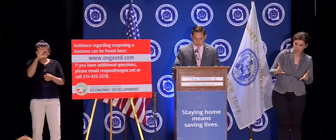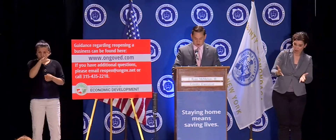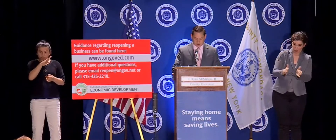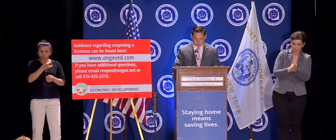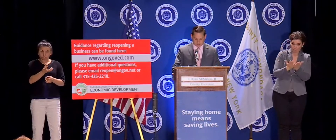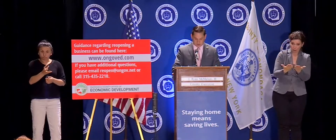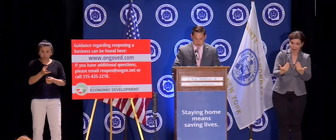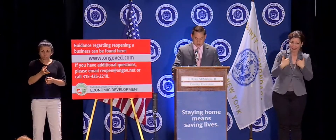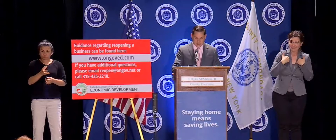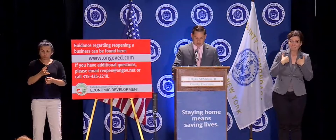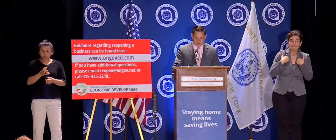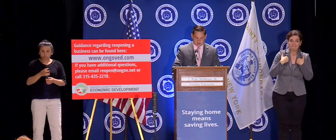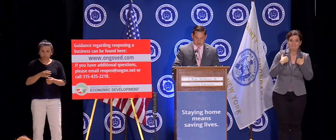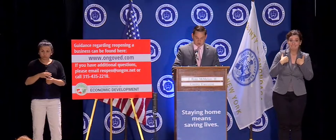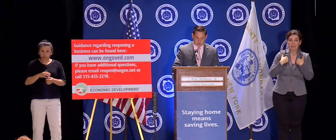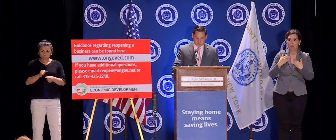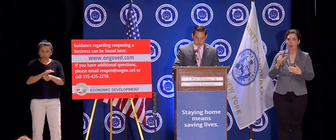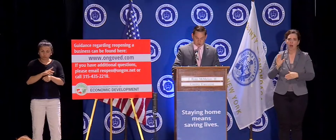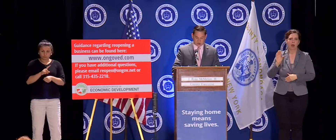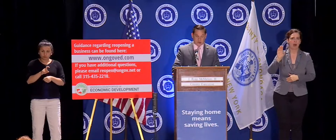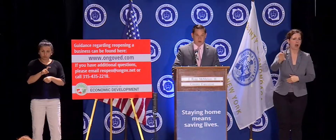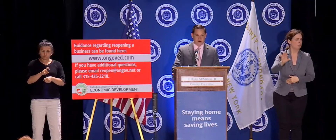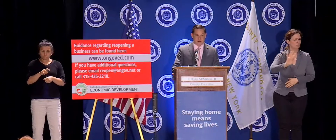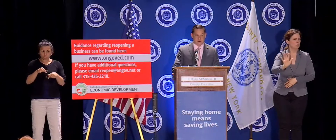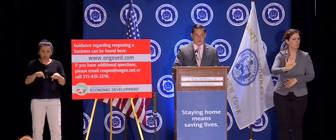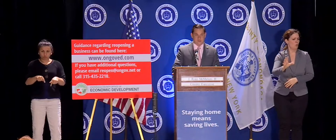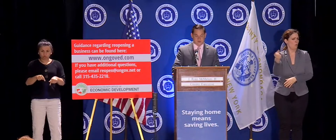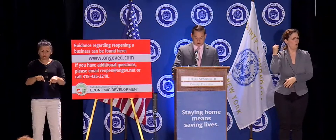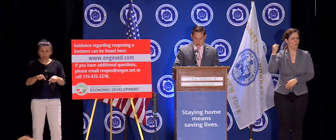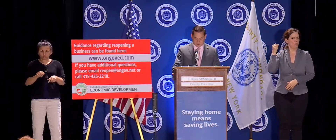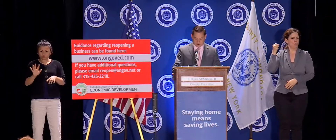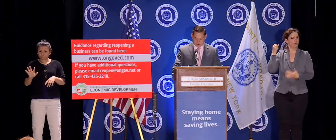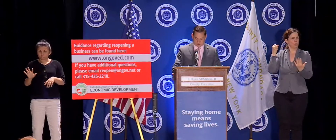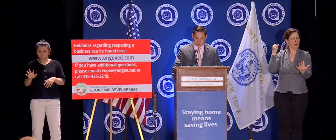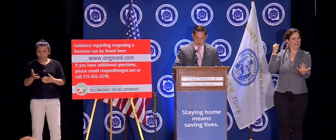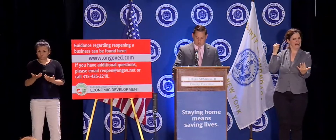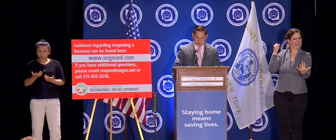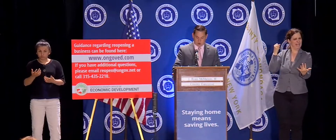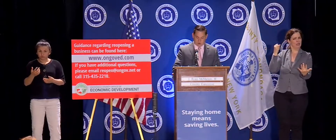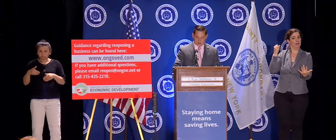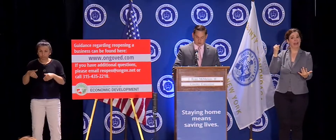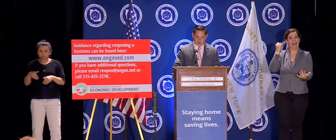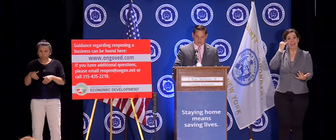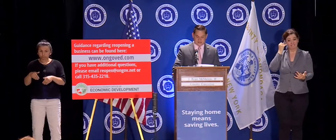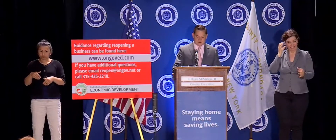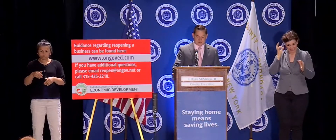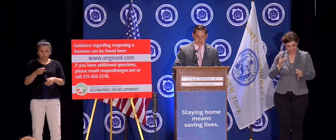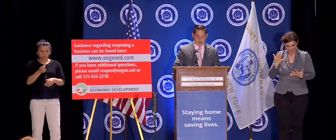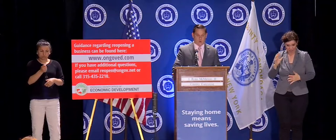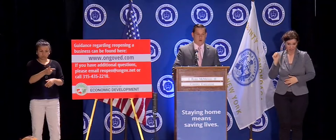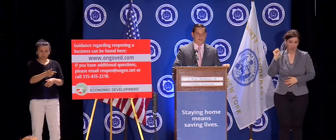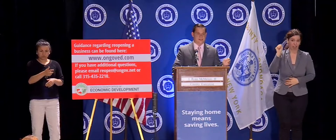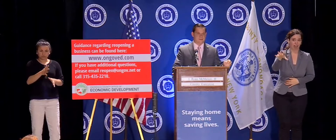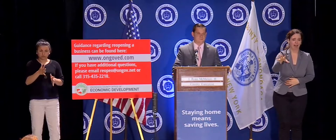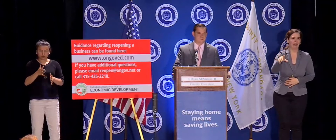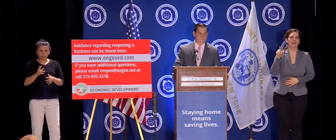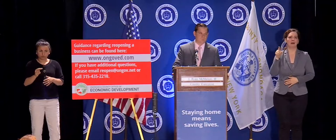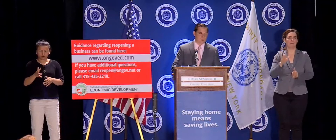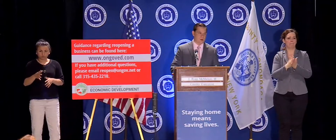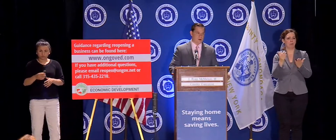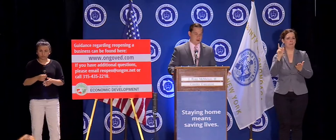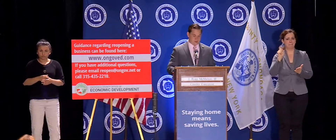and return those items. Anything that is returned, any of the materials to libraries, will go into a 7-day